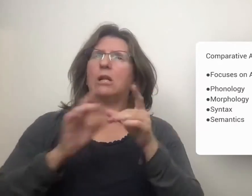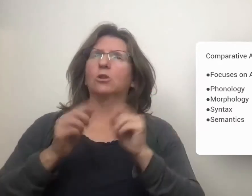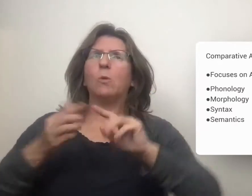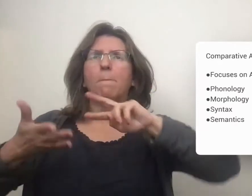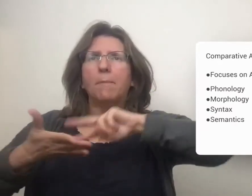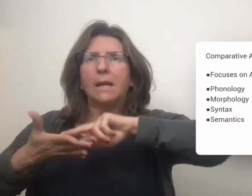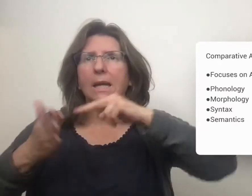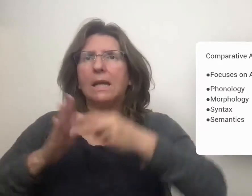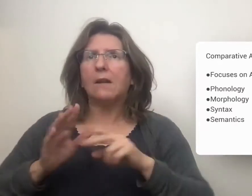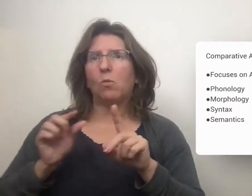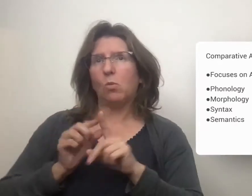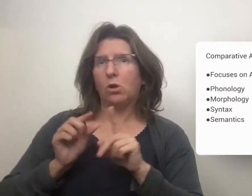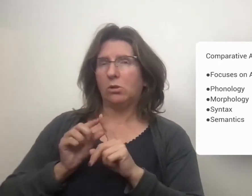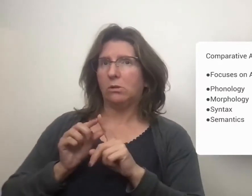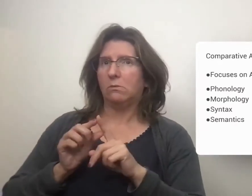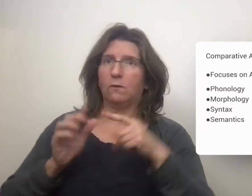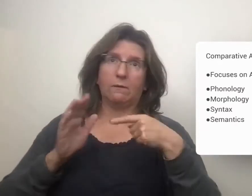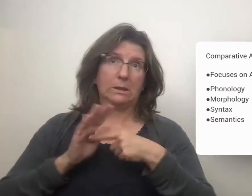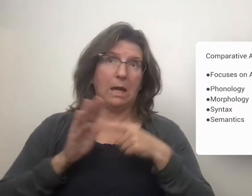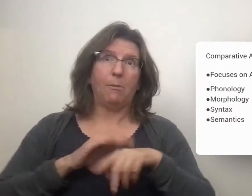Semantics, which refers to meaning.